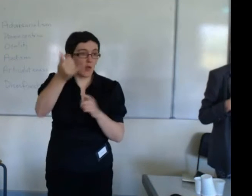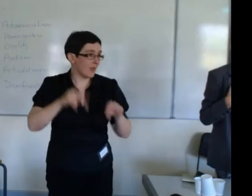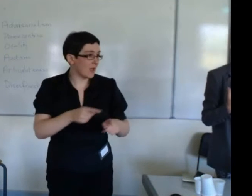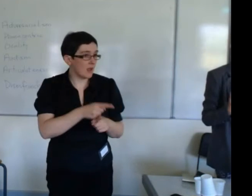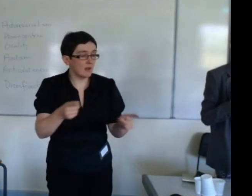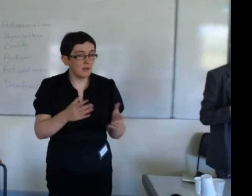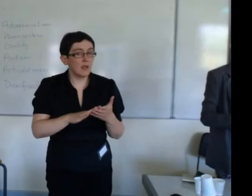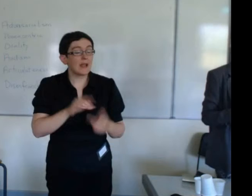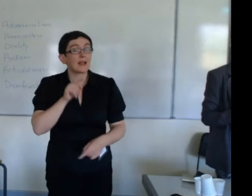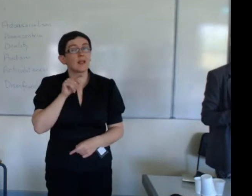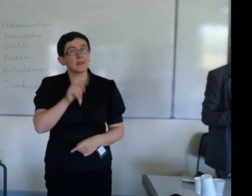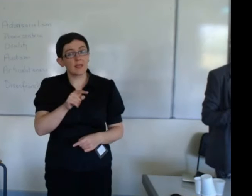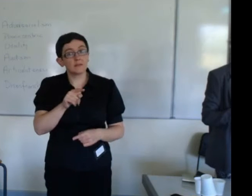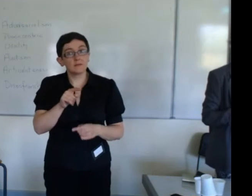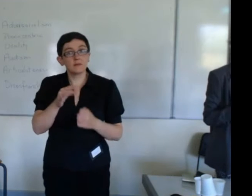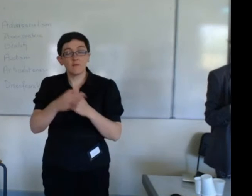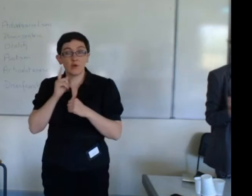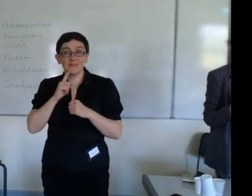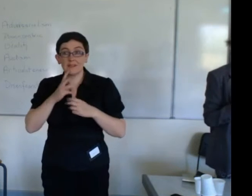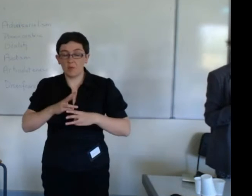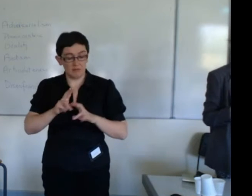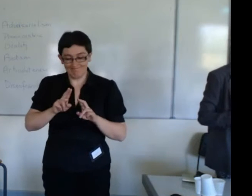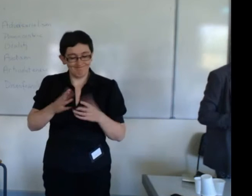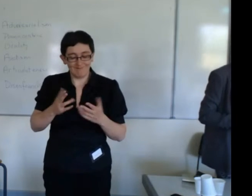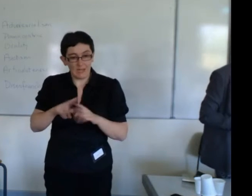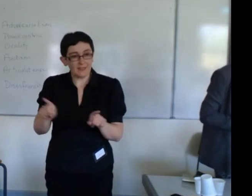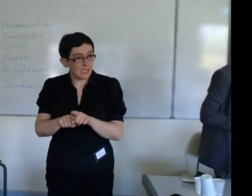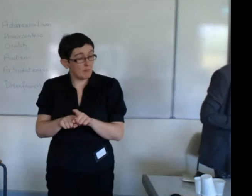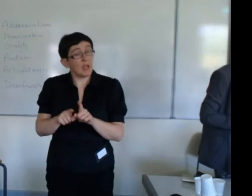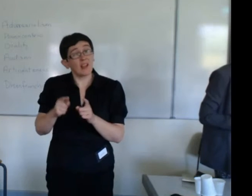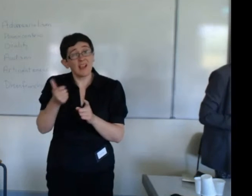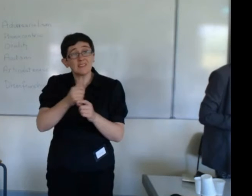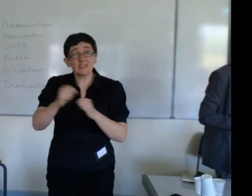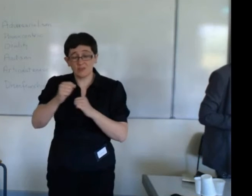And that has been not the case for women who are deaf. Now, we've had a tech service for a long time and I'll talk about that.